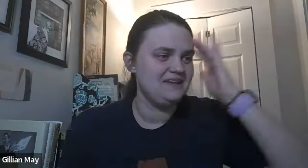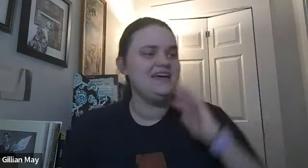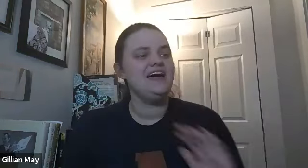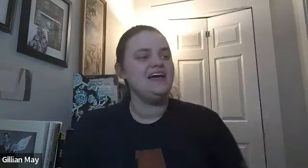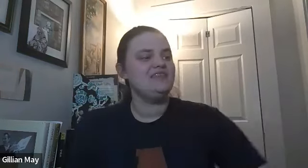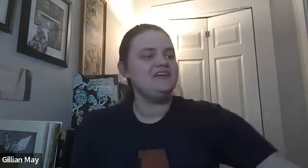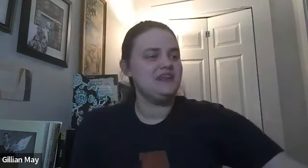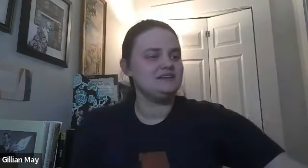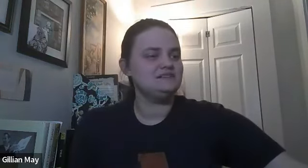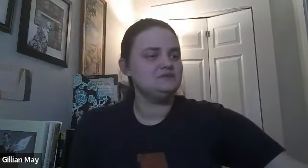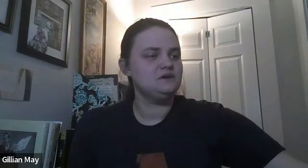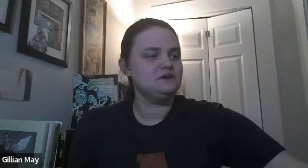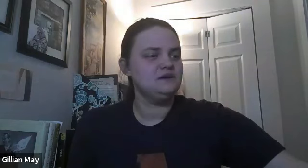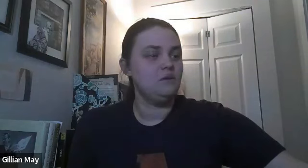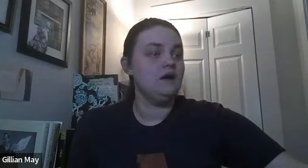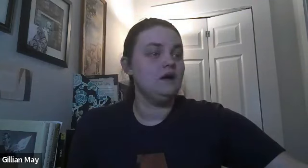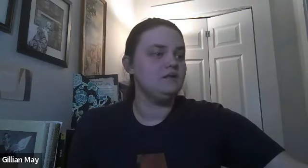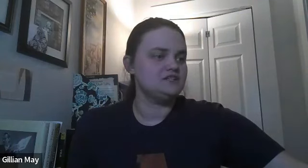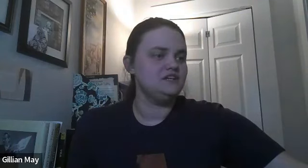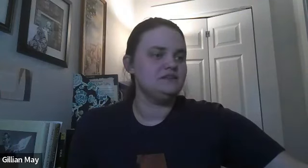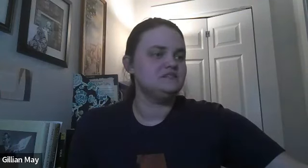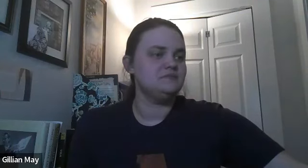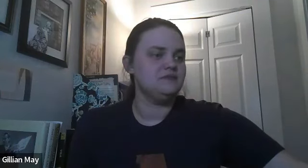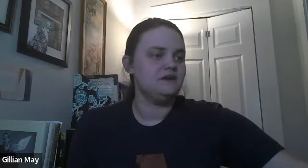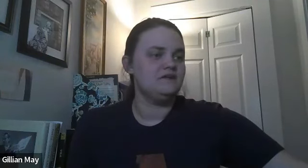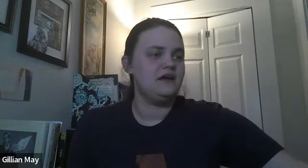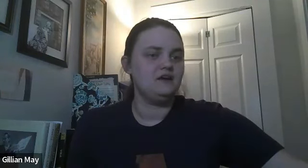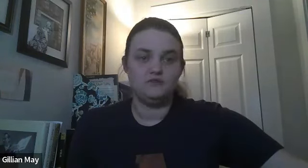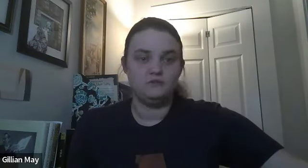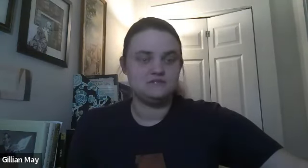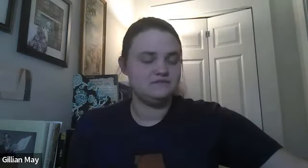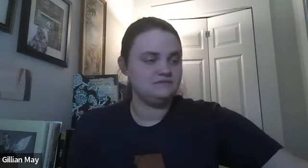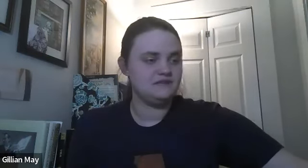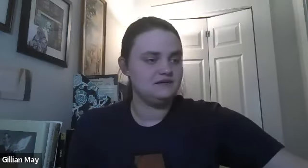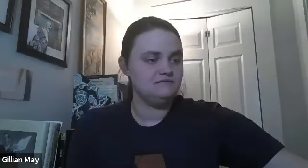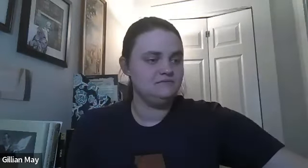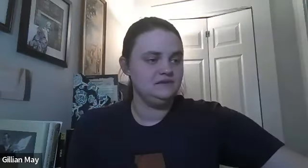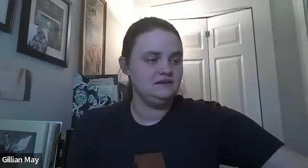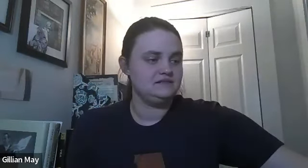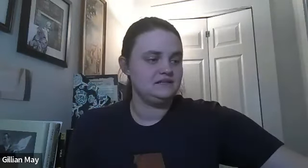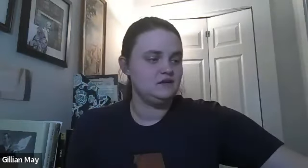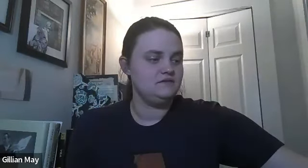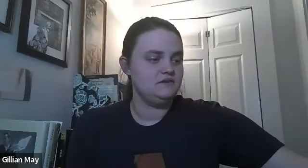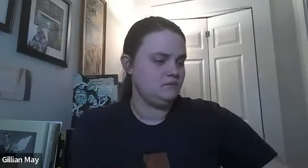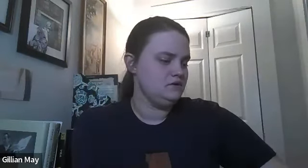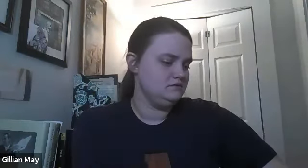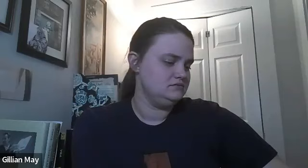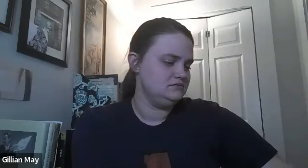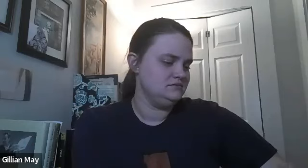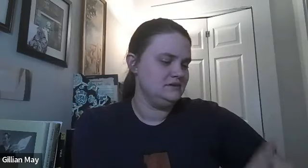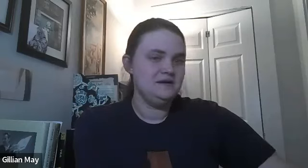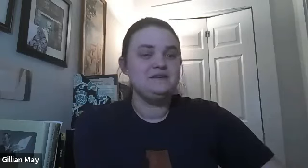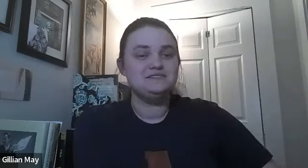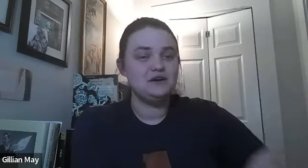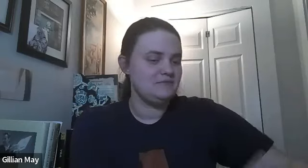Okay. The next one. Well, actually, no, let's stop there and go through the ones I've said. Because I know I've can whoa. Sorry,